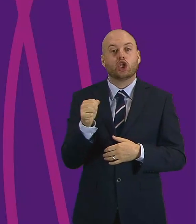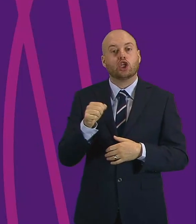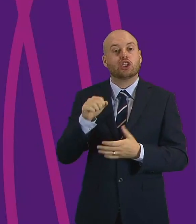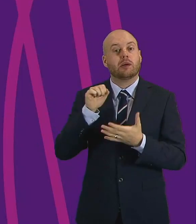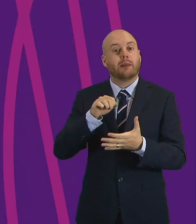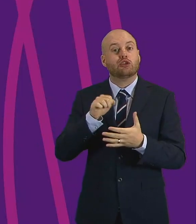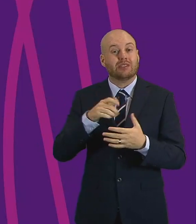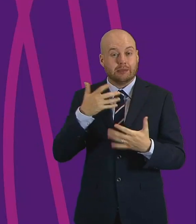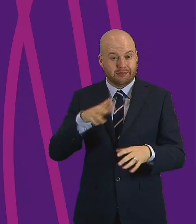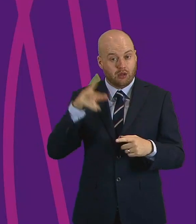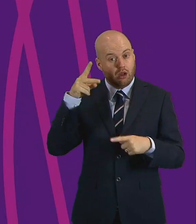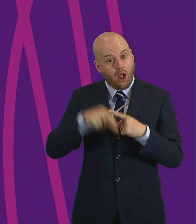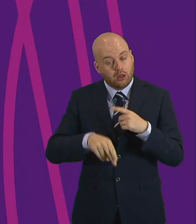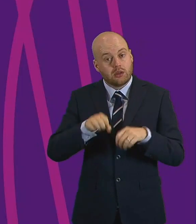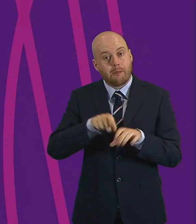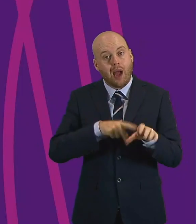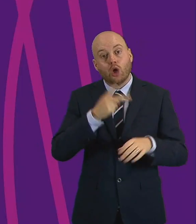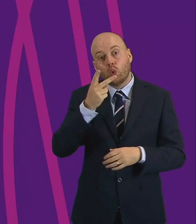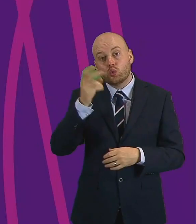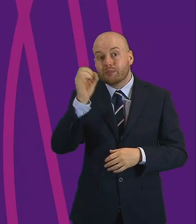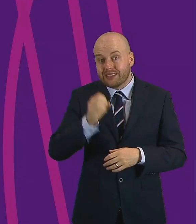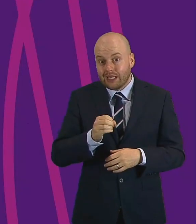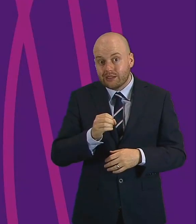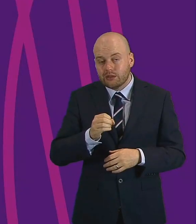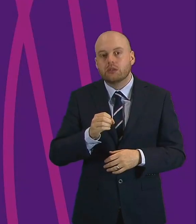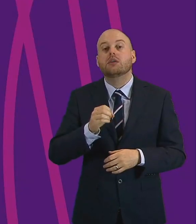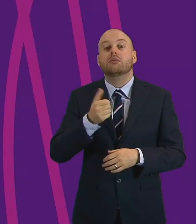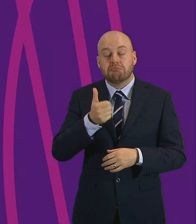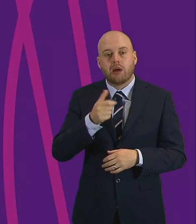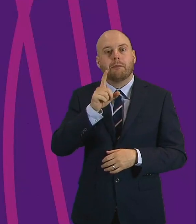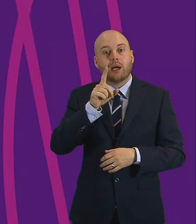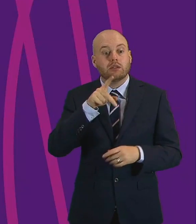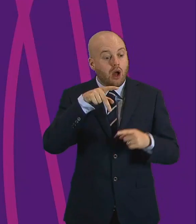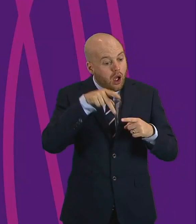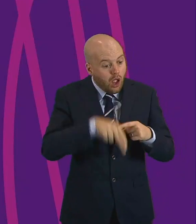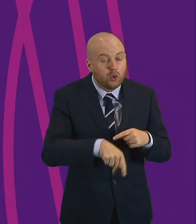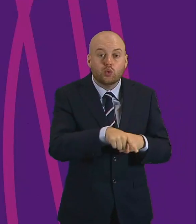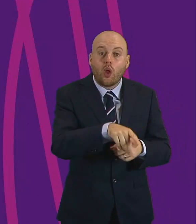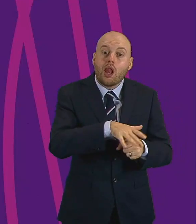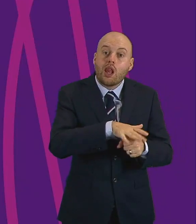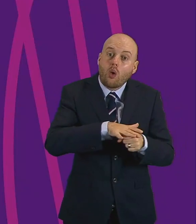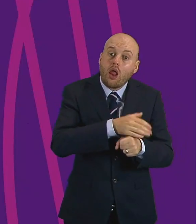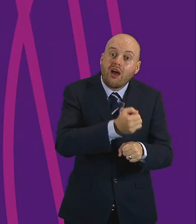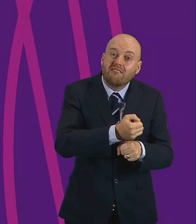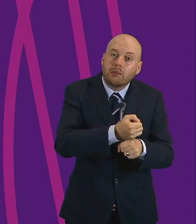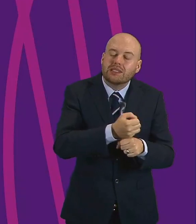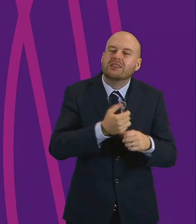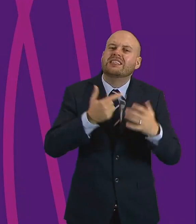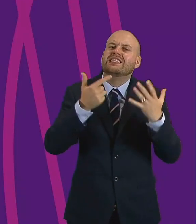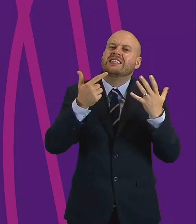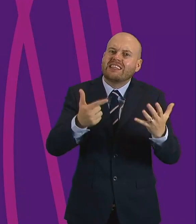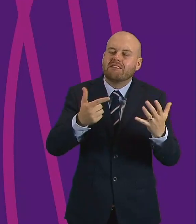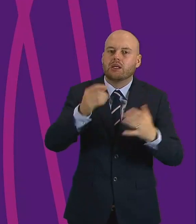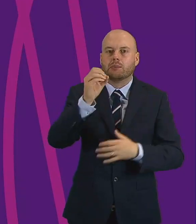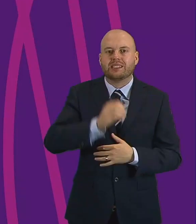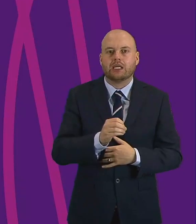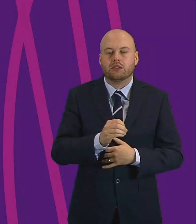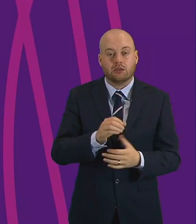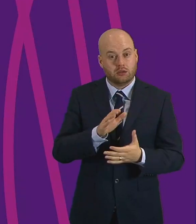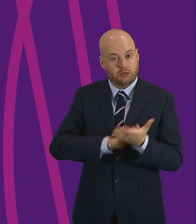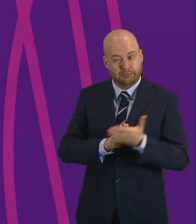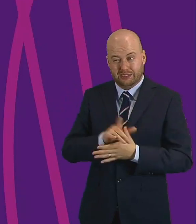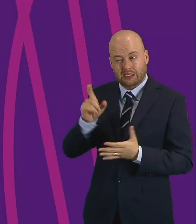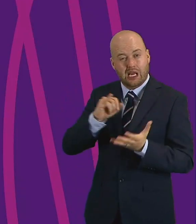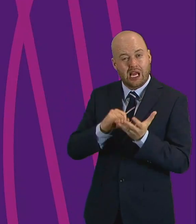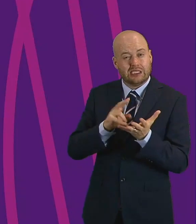been 2%, but the cut to local government has been 7%. So the SNP have taken Tory austerity, given it